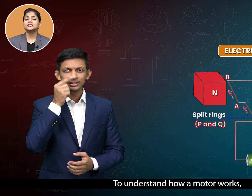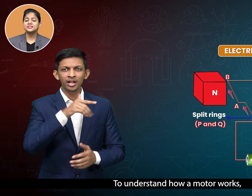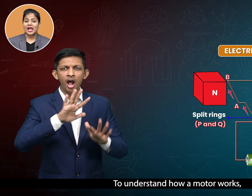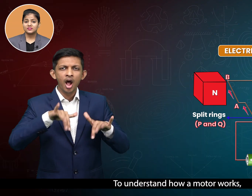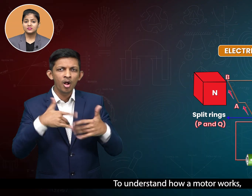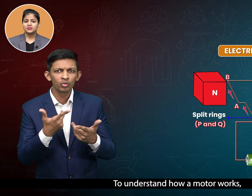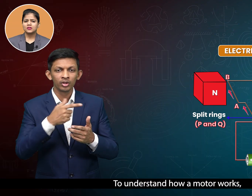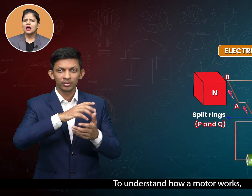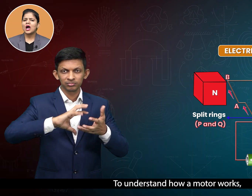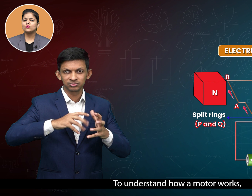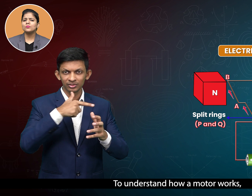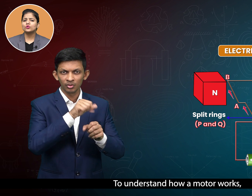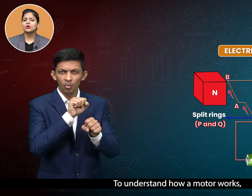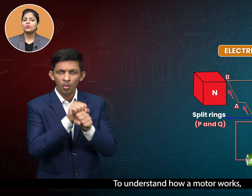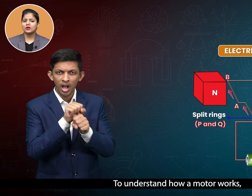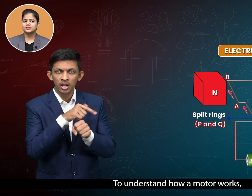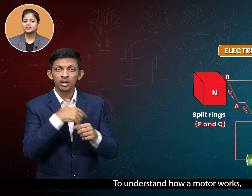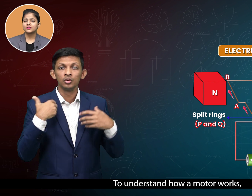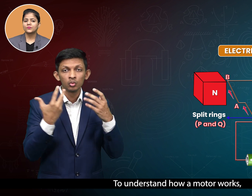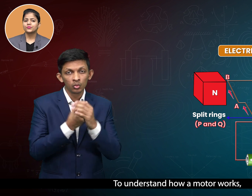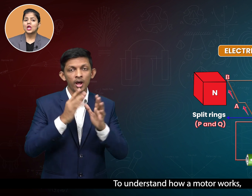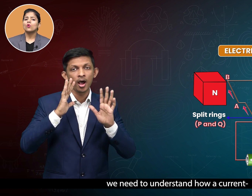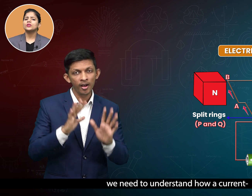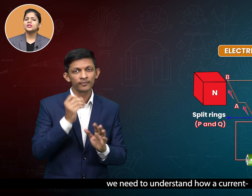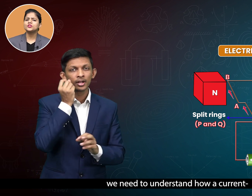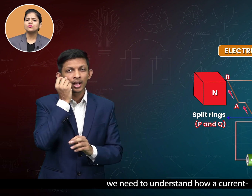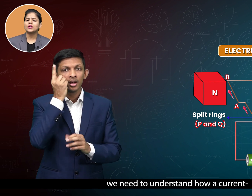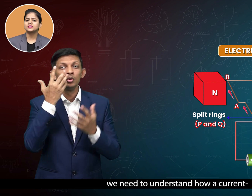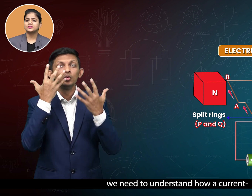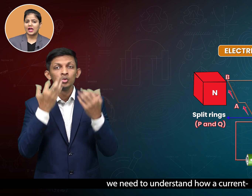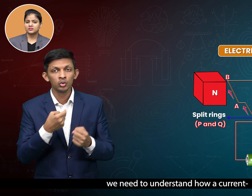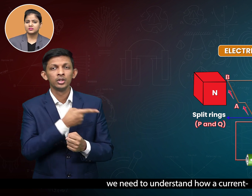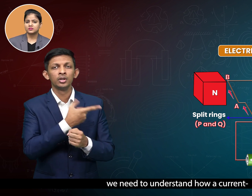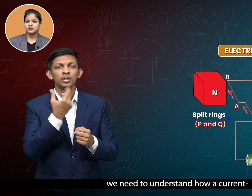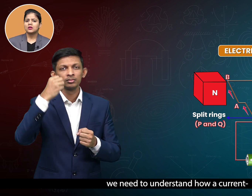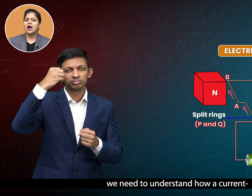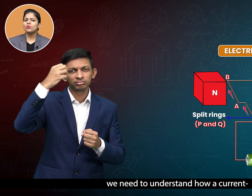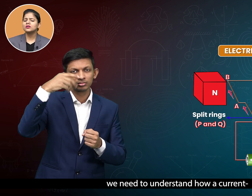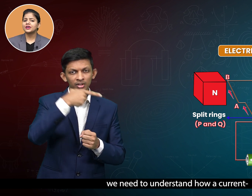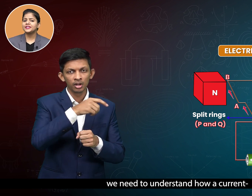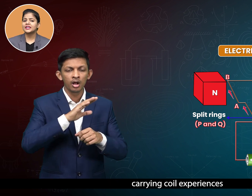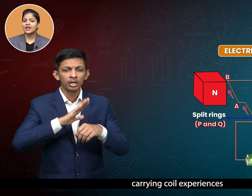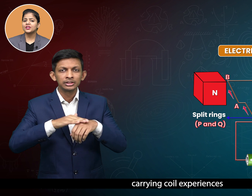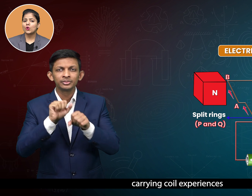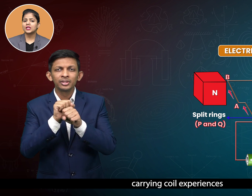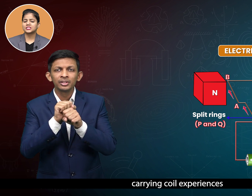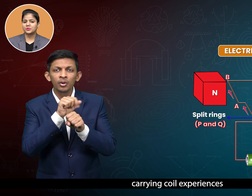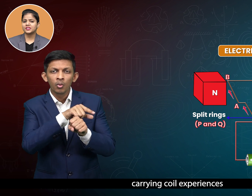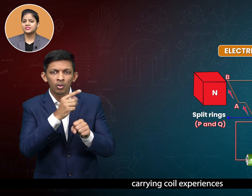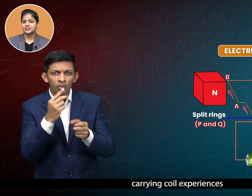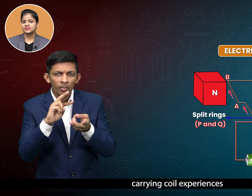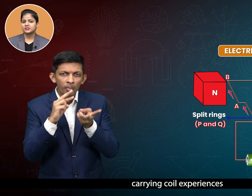To understand how a motor works, we need to understand how a current carrying